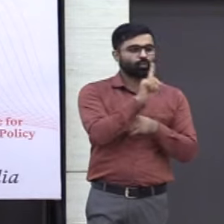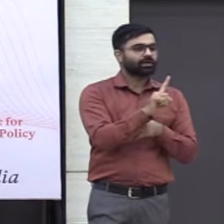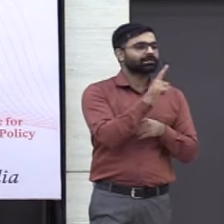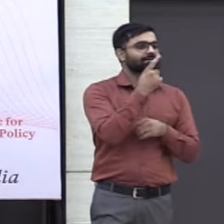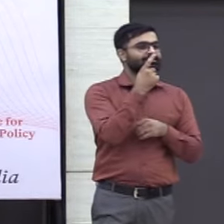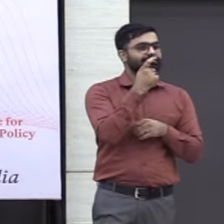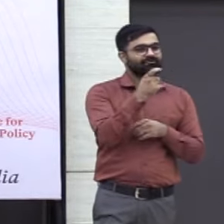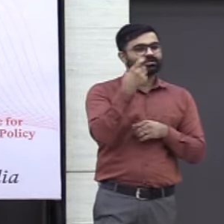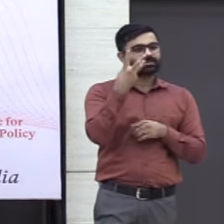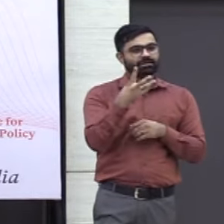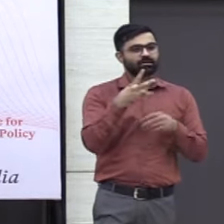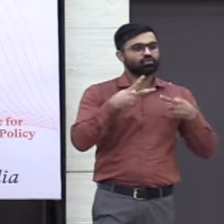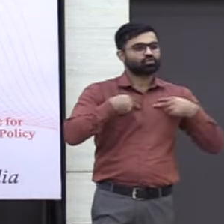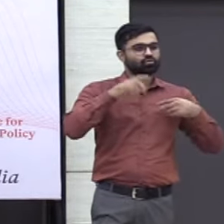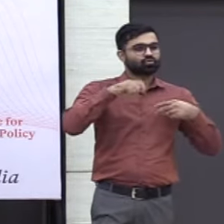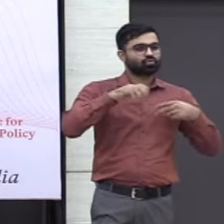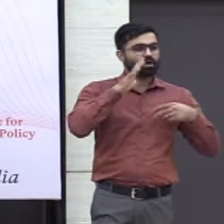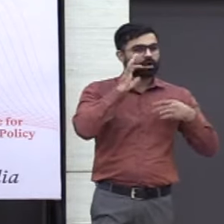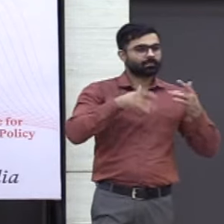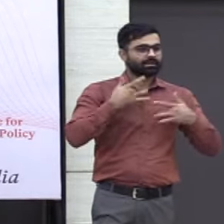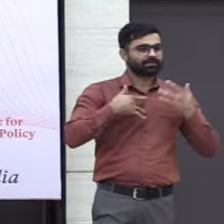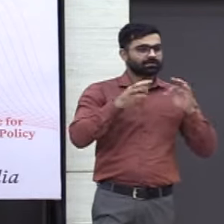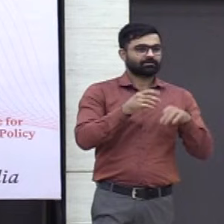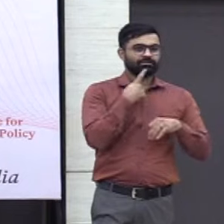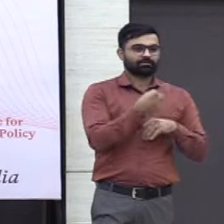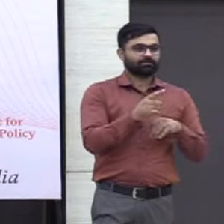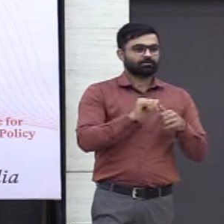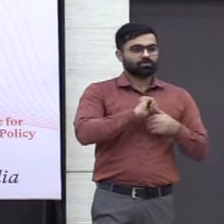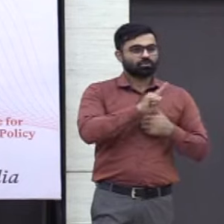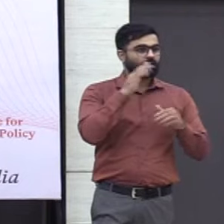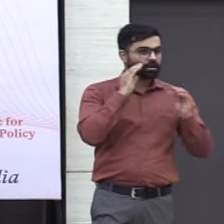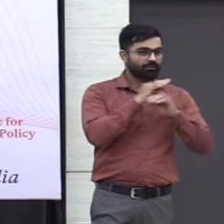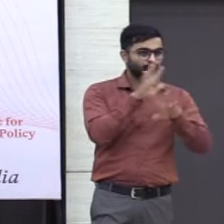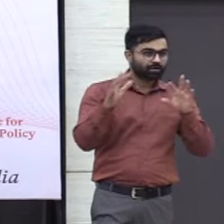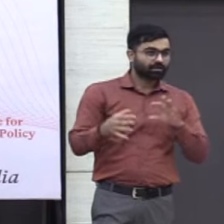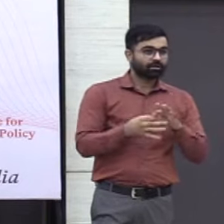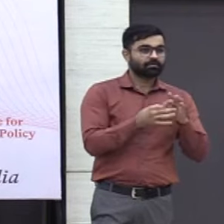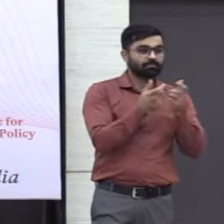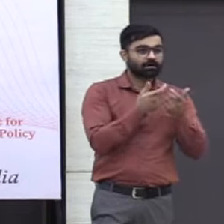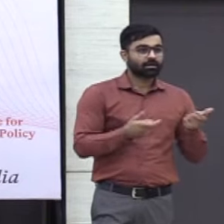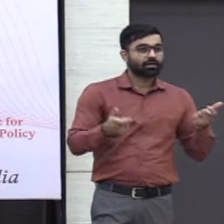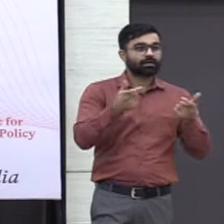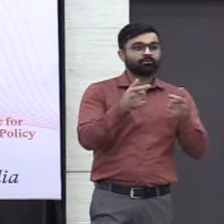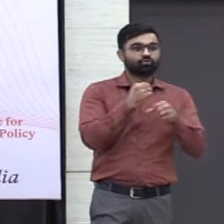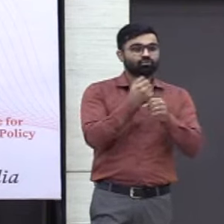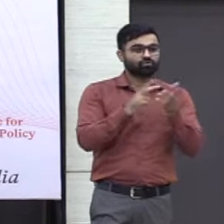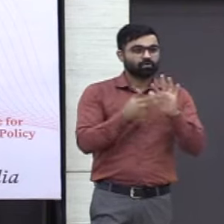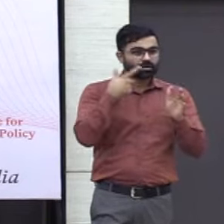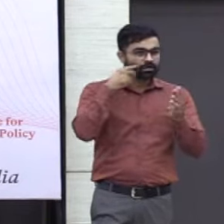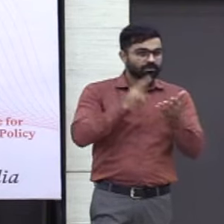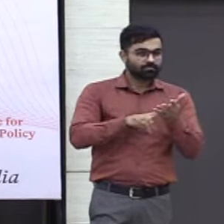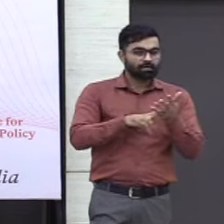173 of the code. Well, that's very interesting. It says, every information relating to the commission of a cognizable offense,